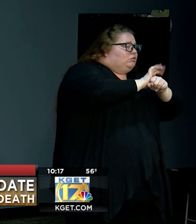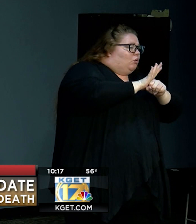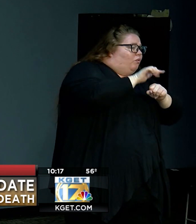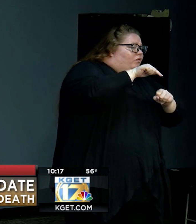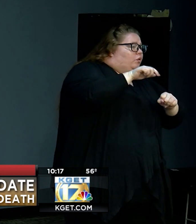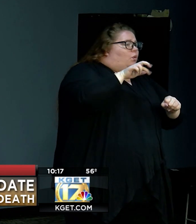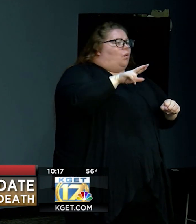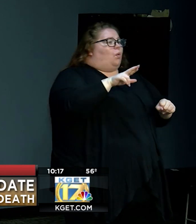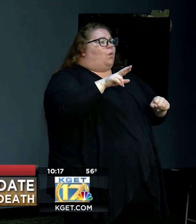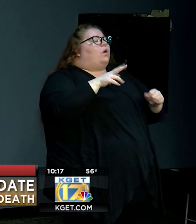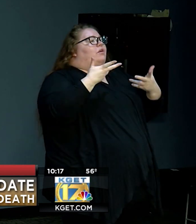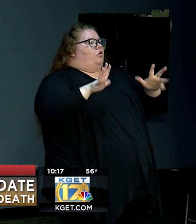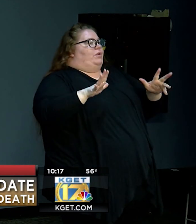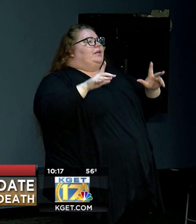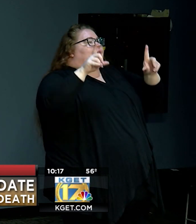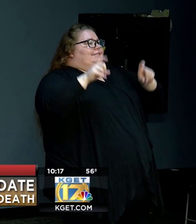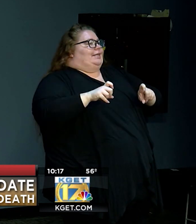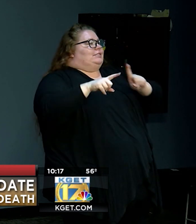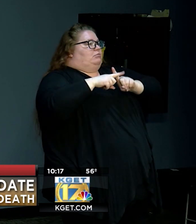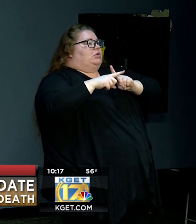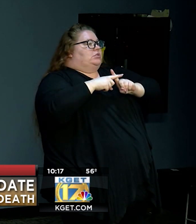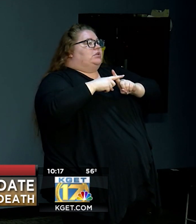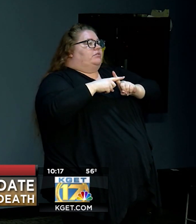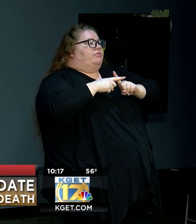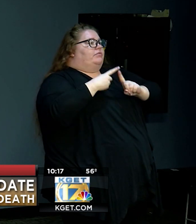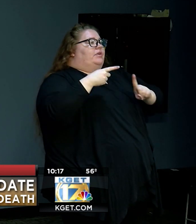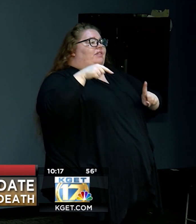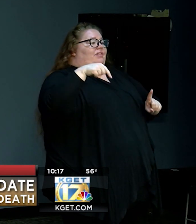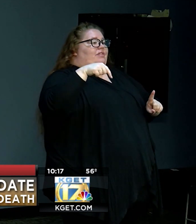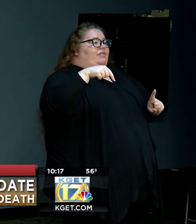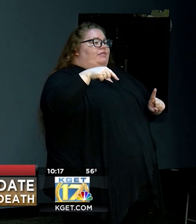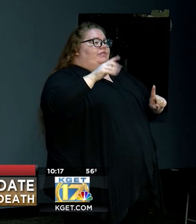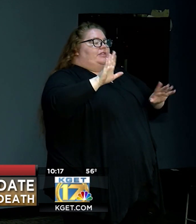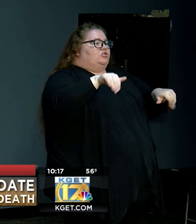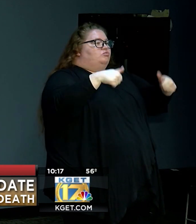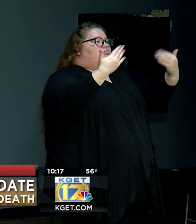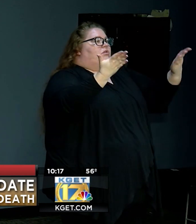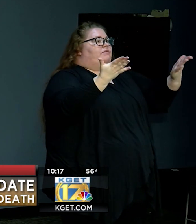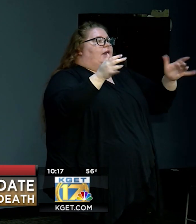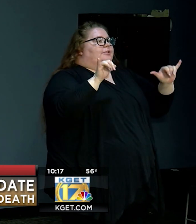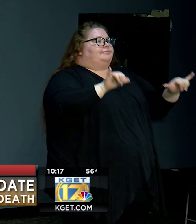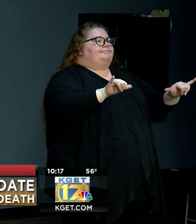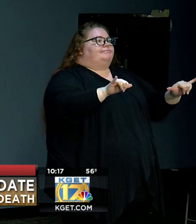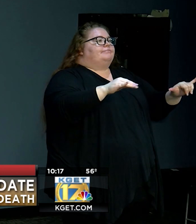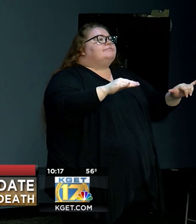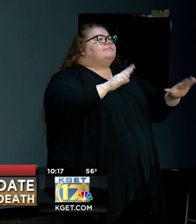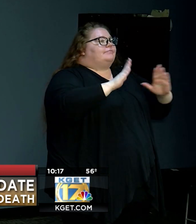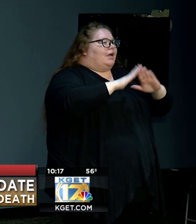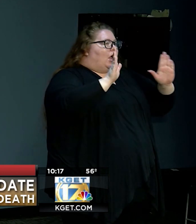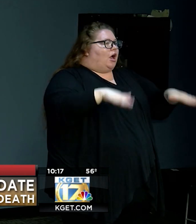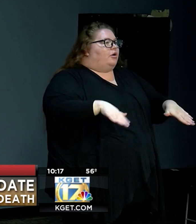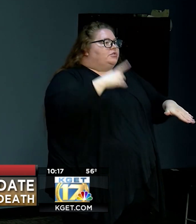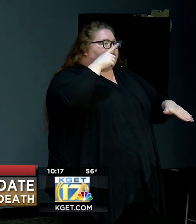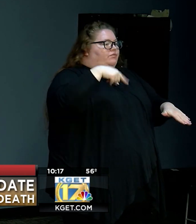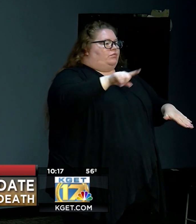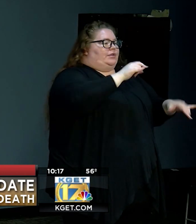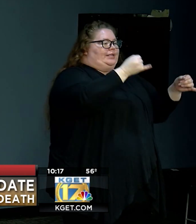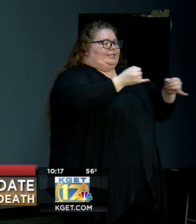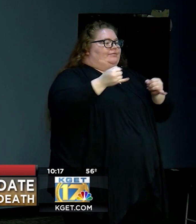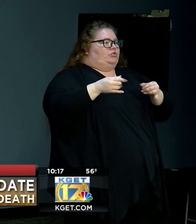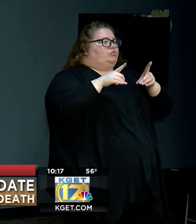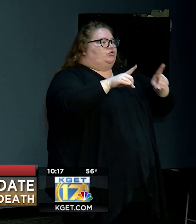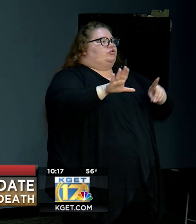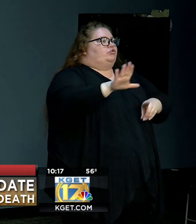or tested positive, this would allow stabilized housing for these individuals during their